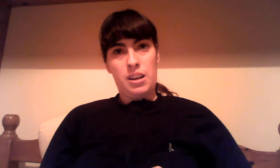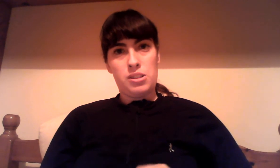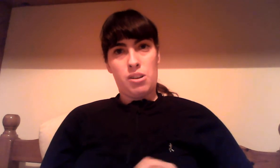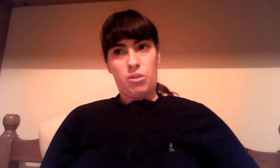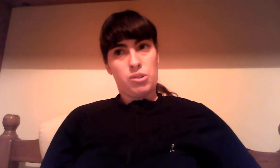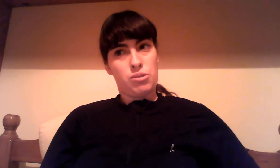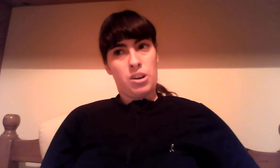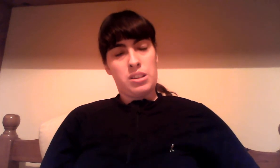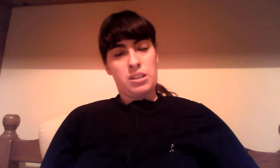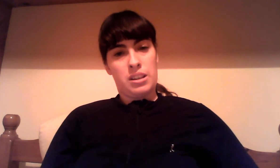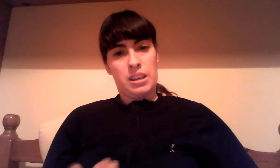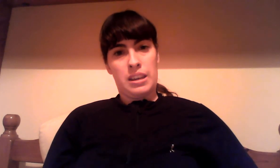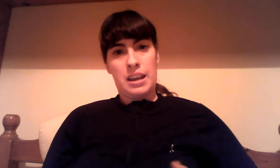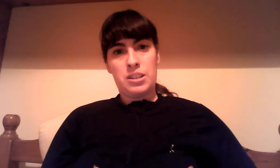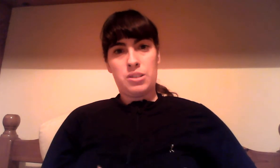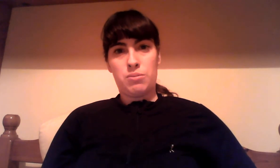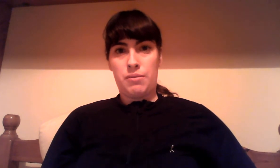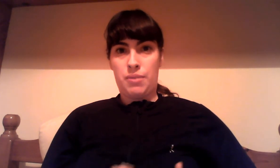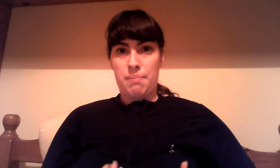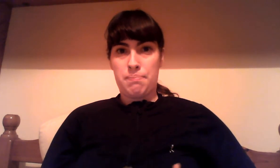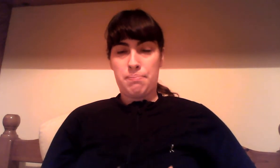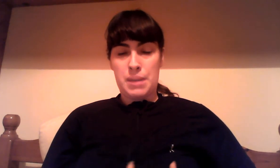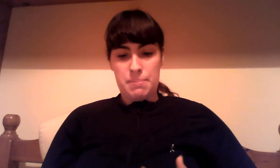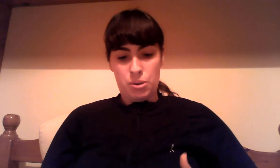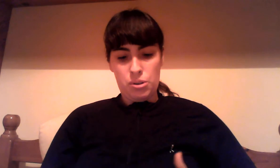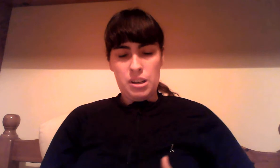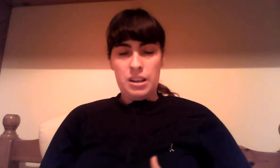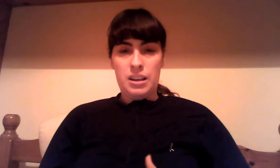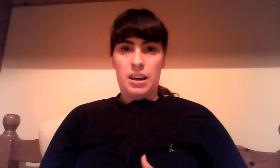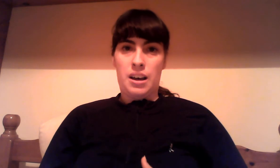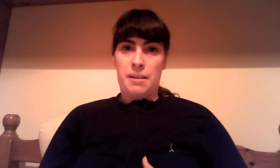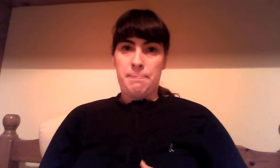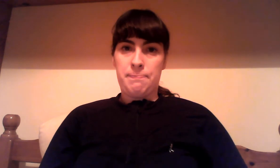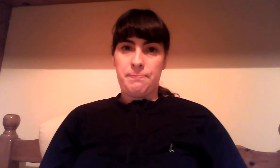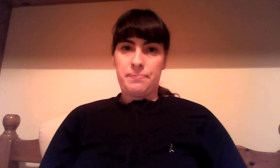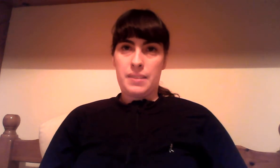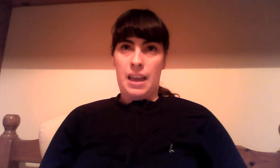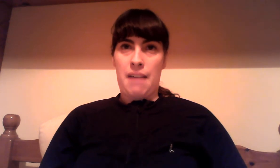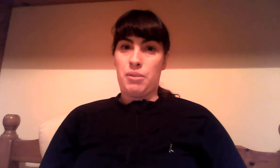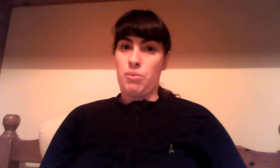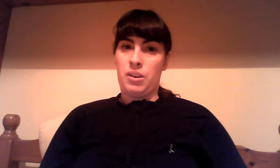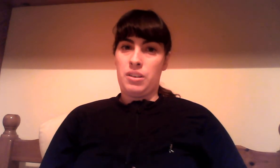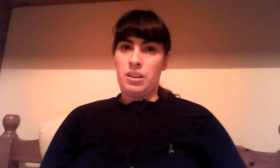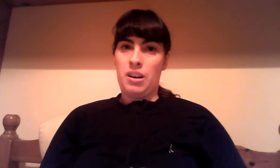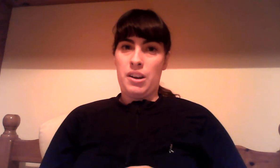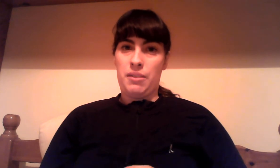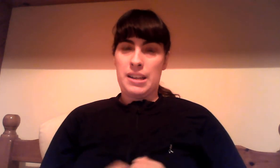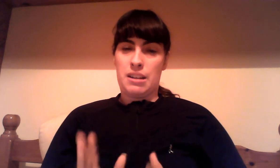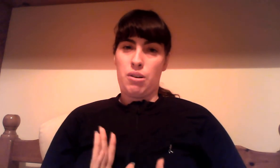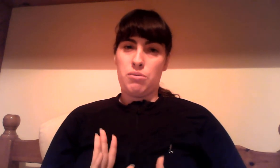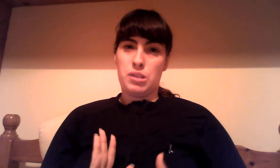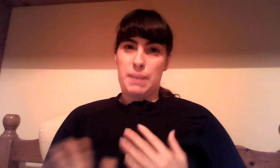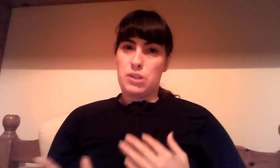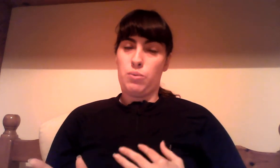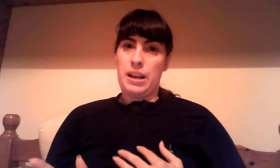so long as you're trying to like engage with people, everyone kind of has their own special way of